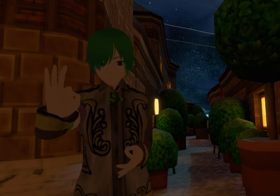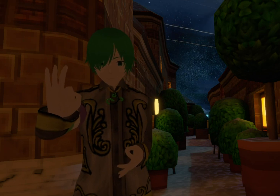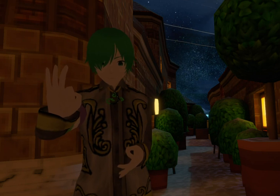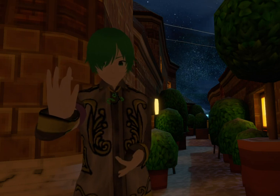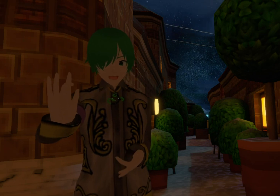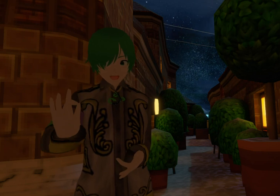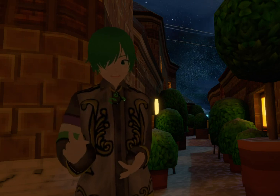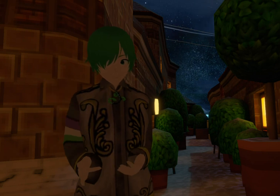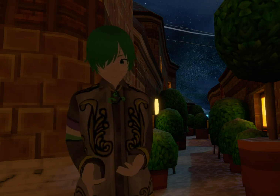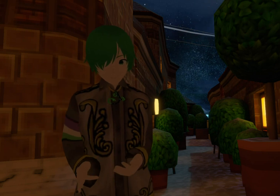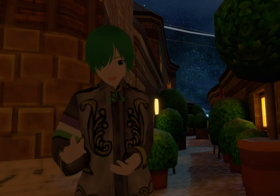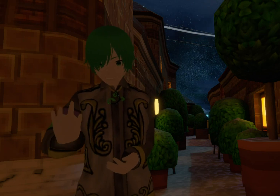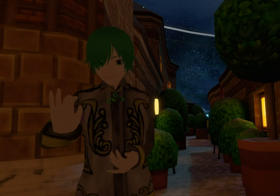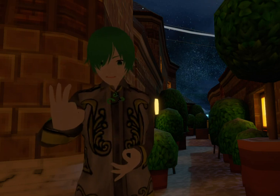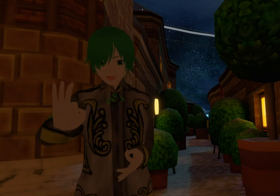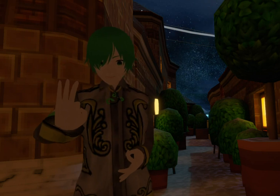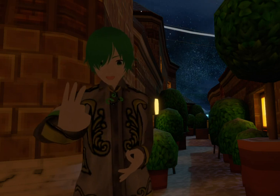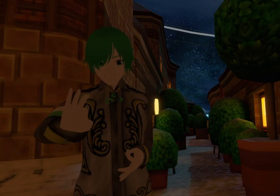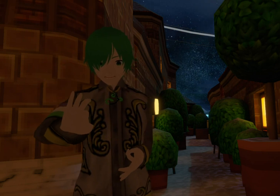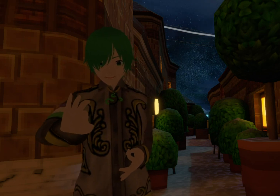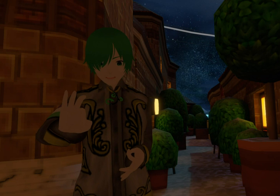I have what's it called, muscle editor,